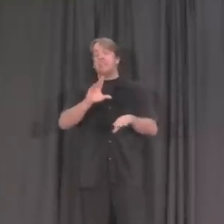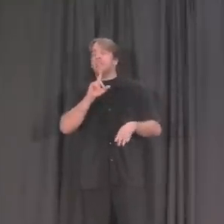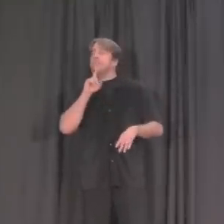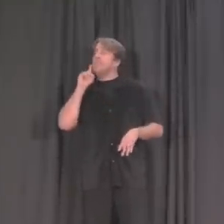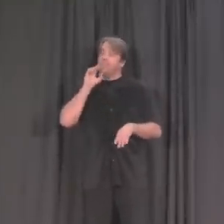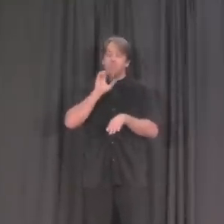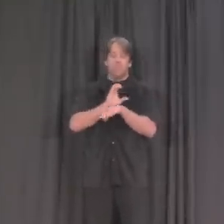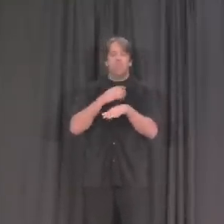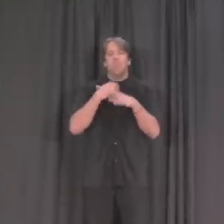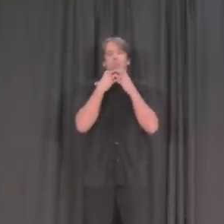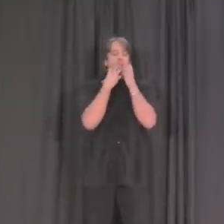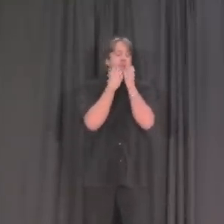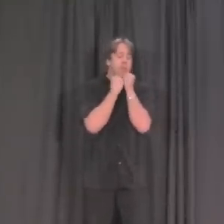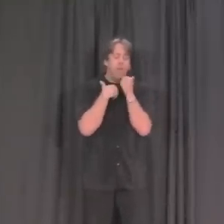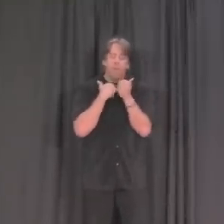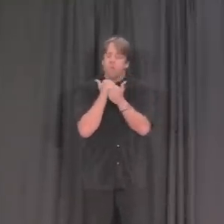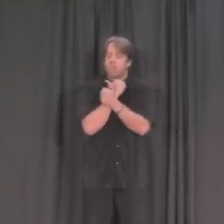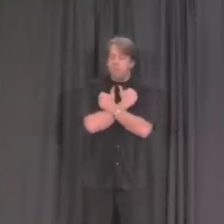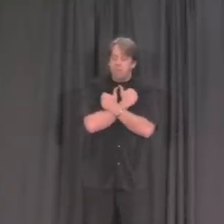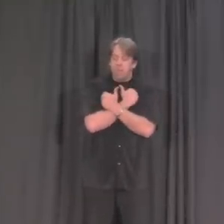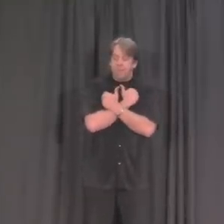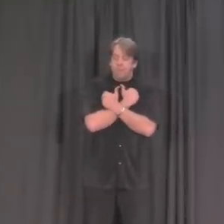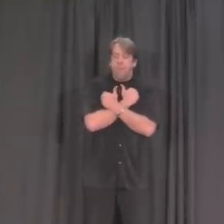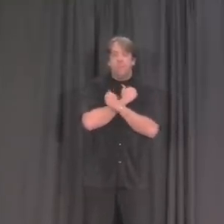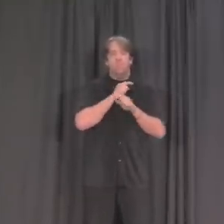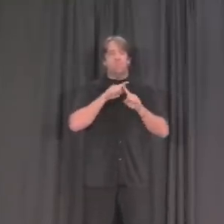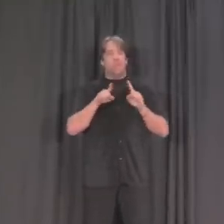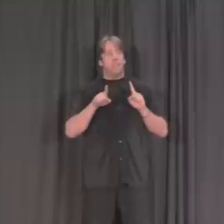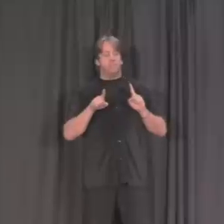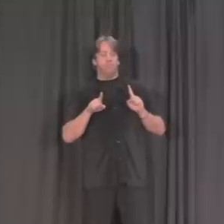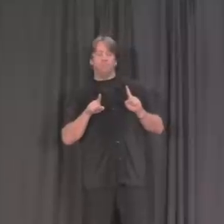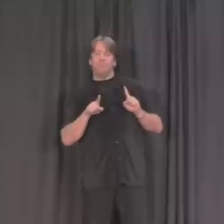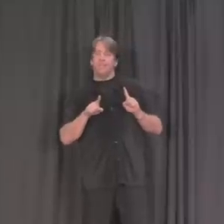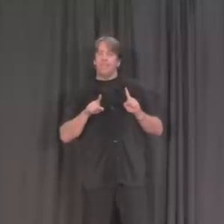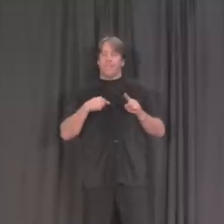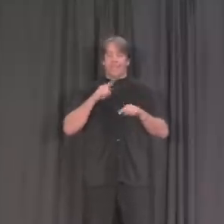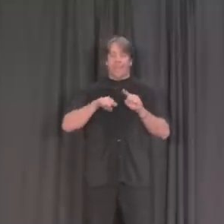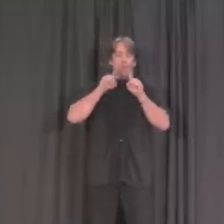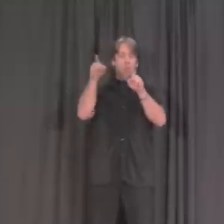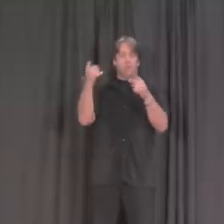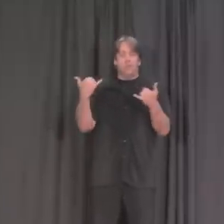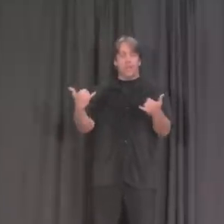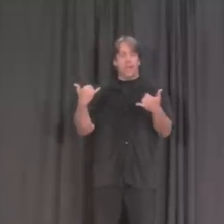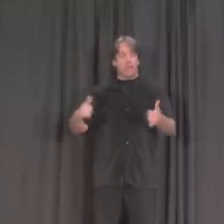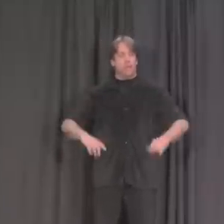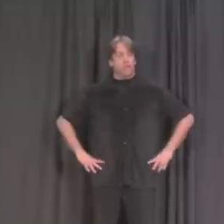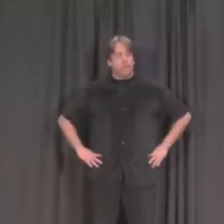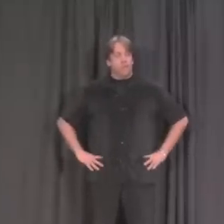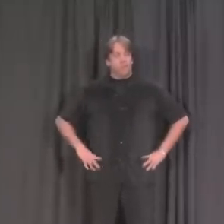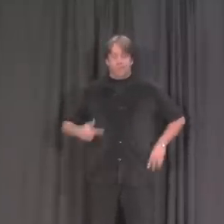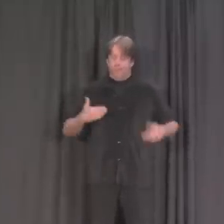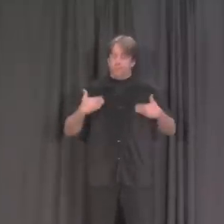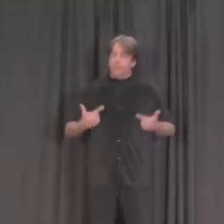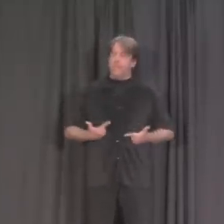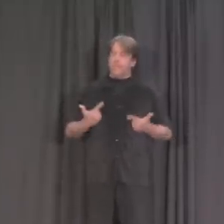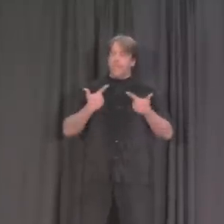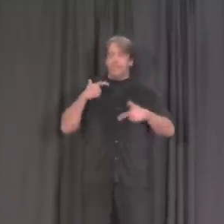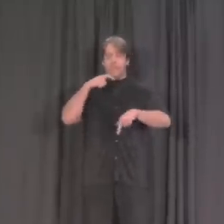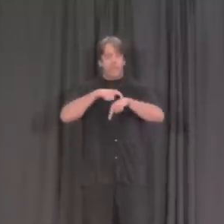church. Oh, I love the deaf church, but I can't go anymore. I have a